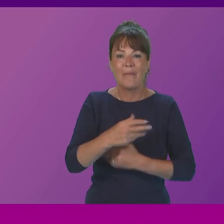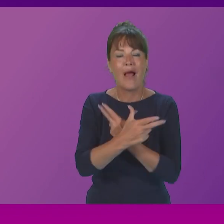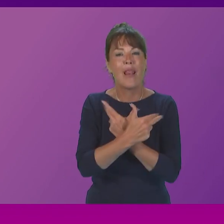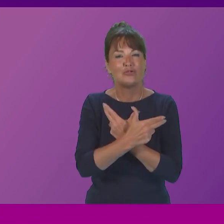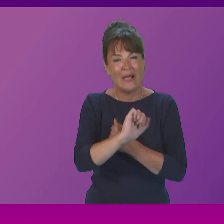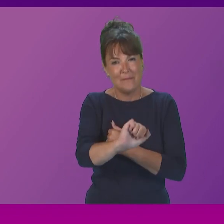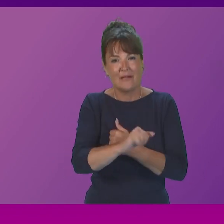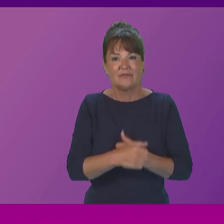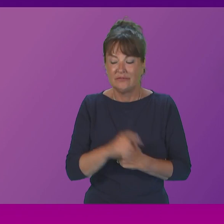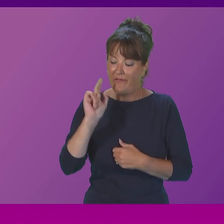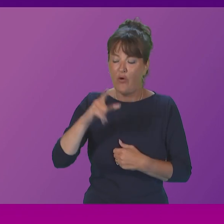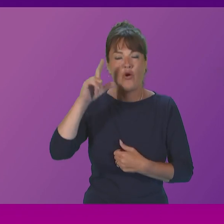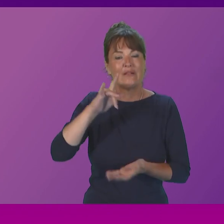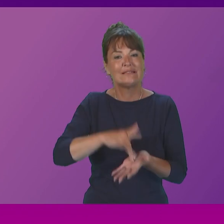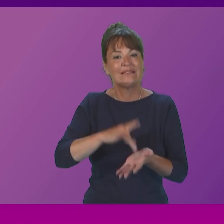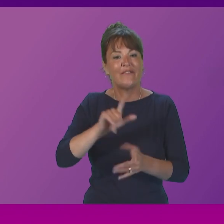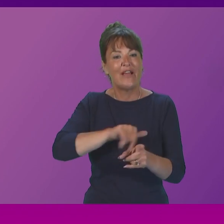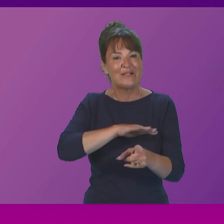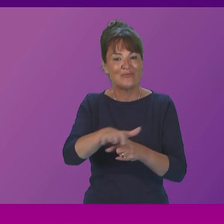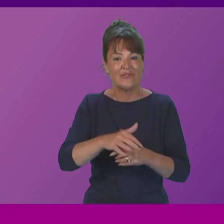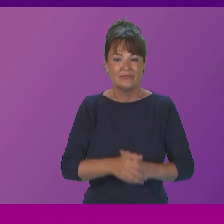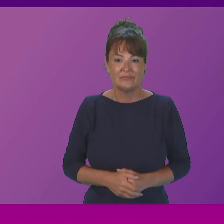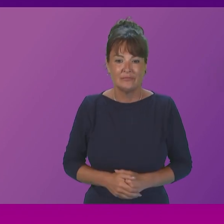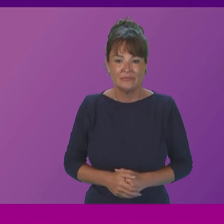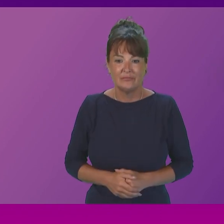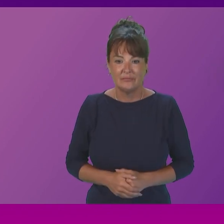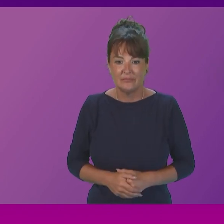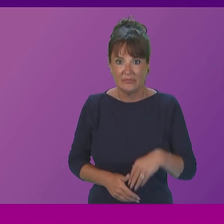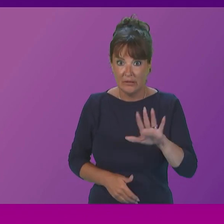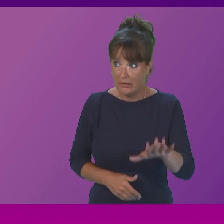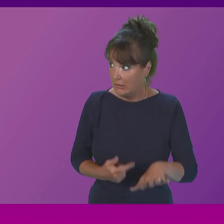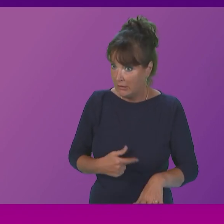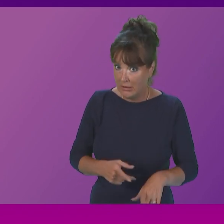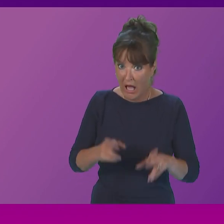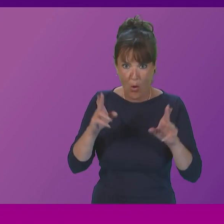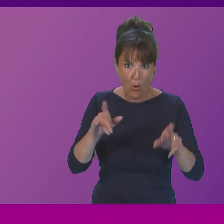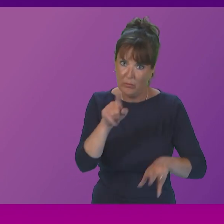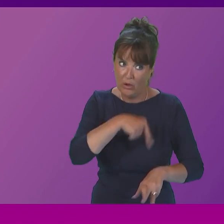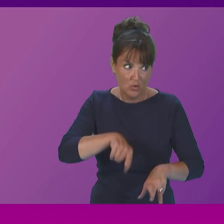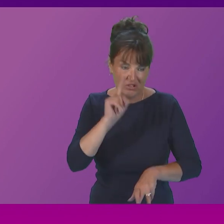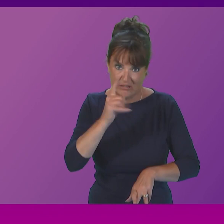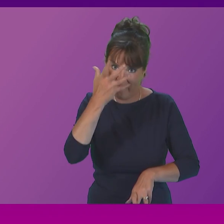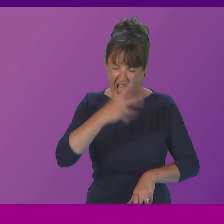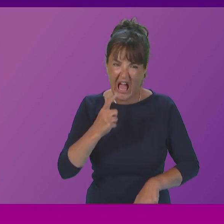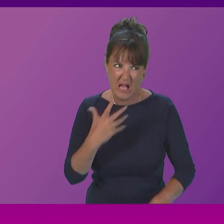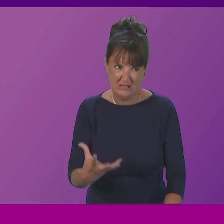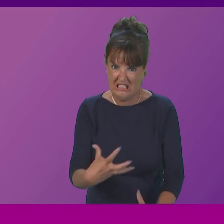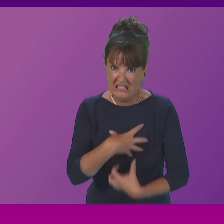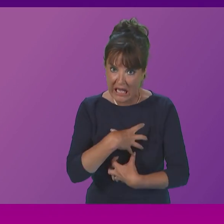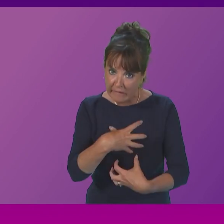in the City of Edinburgh Council, to tell us about her journey. I'm really hoping my sheer terror doesn't shine through, because I am absolutely